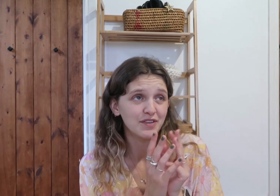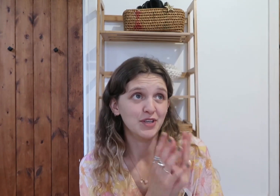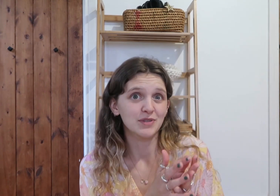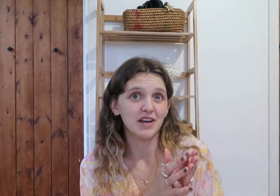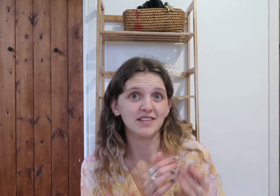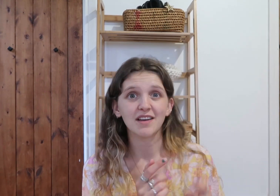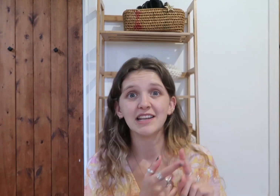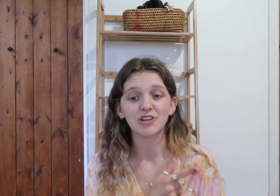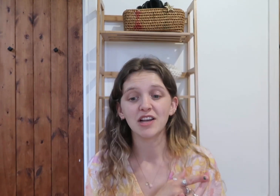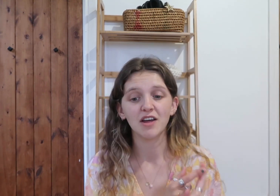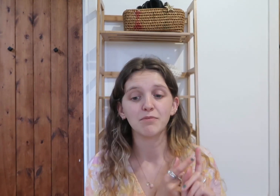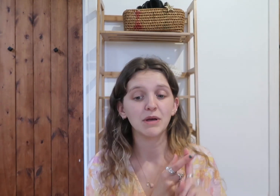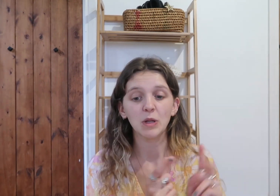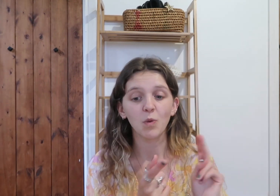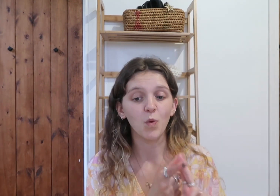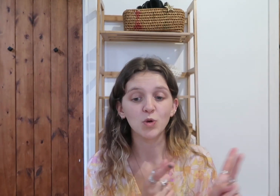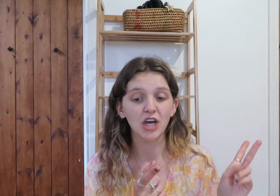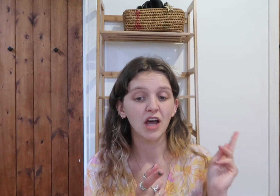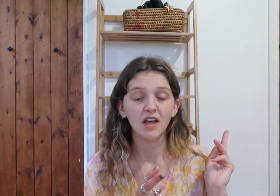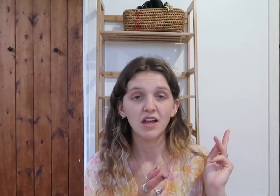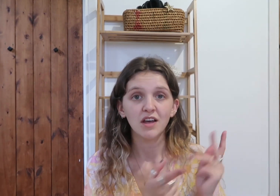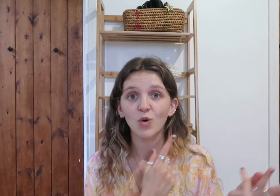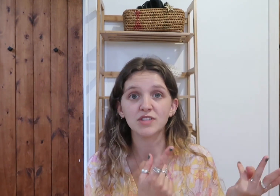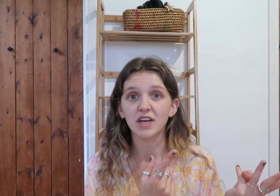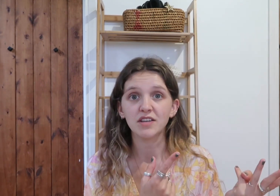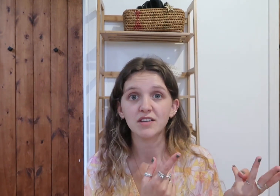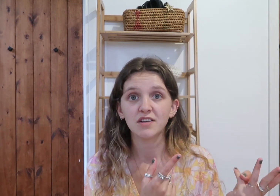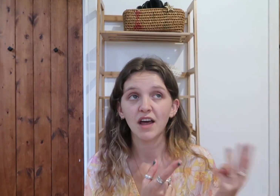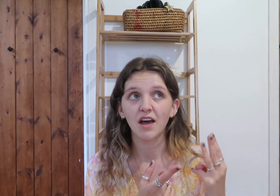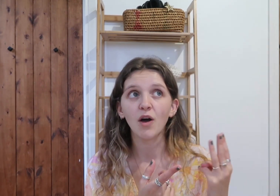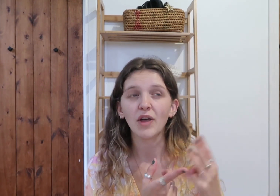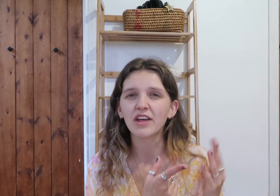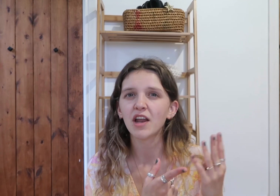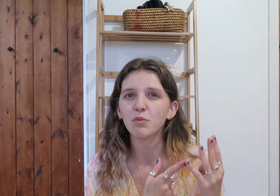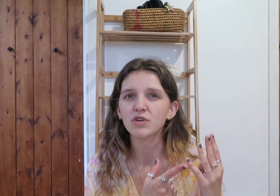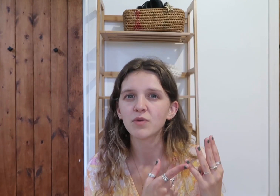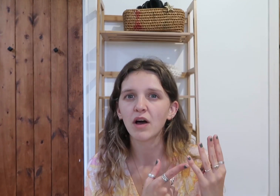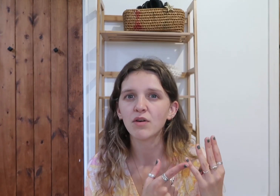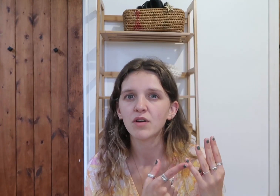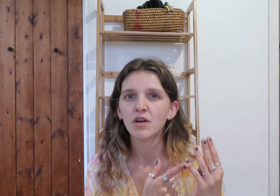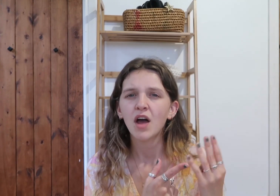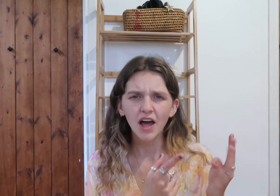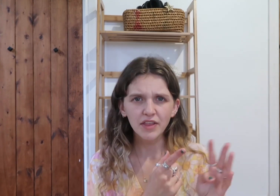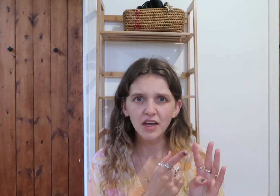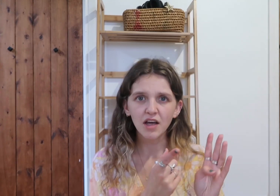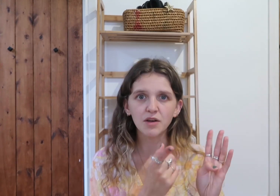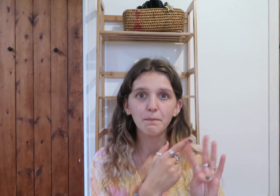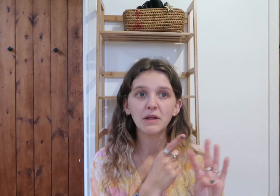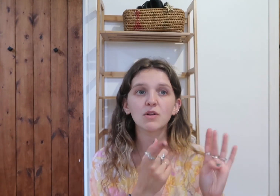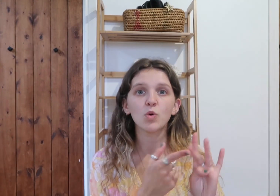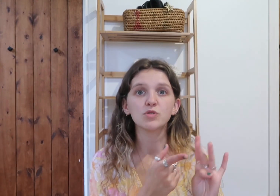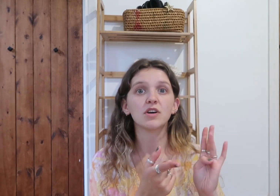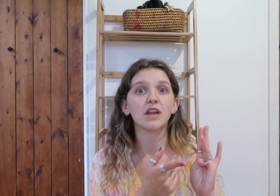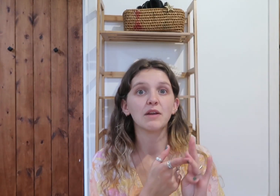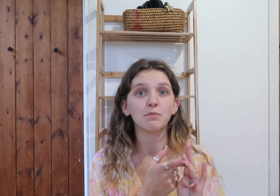few signs. I literally learnt milk, water, all done. Oh, I think I learnt more as well. I think I learnt milk, all done, and